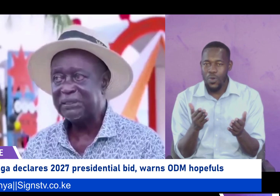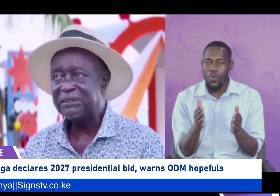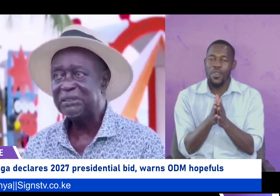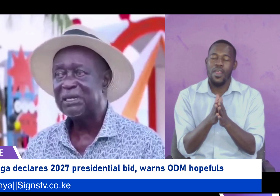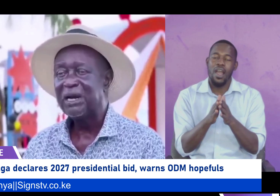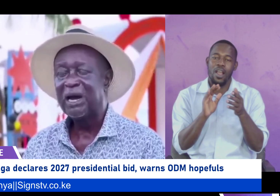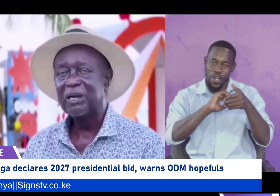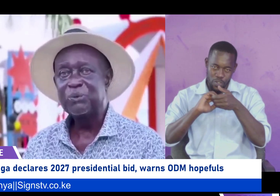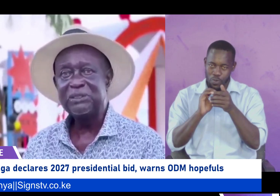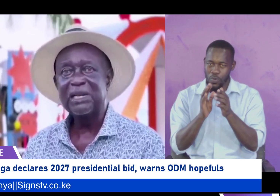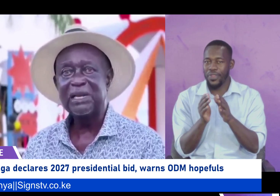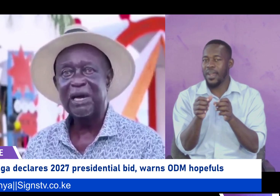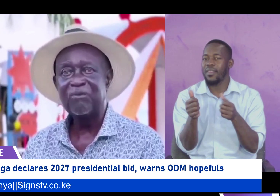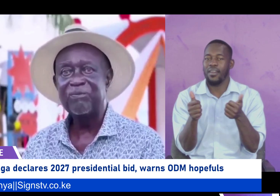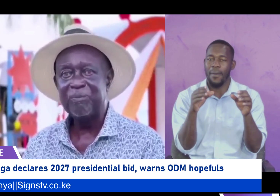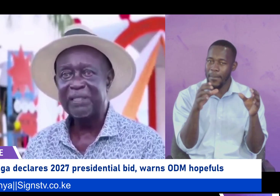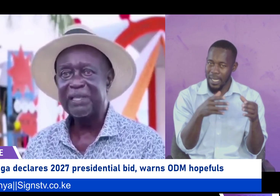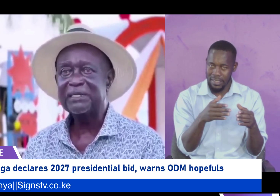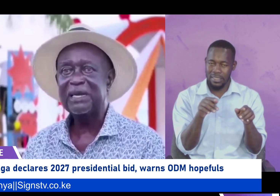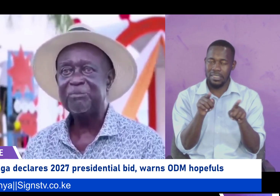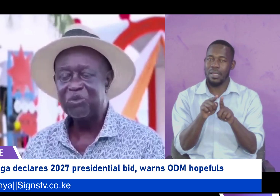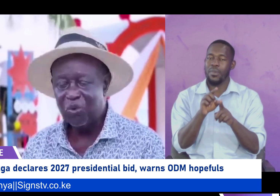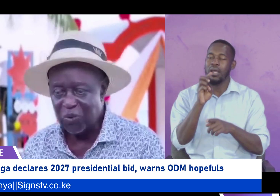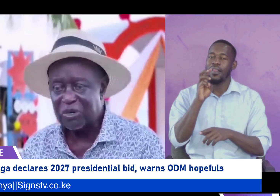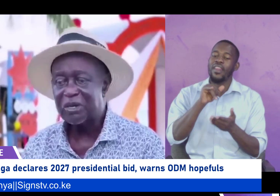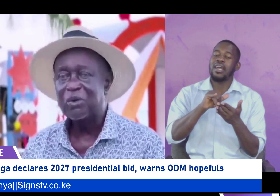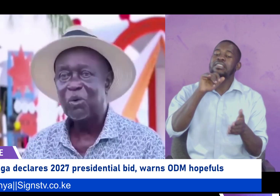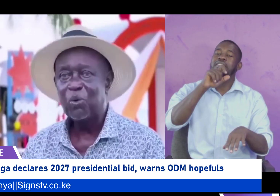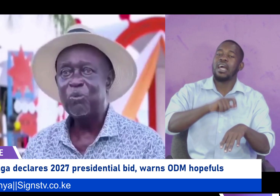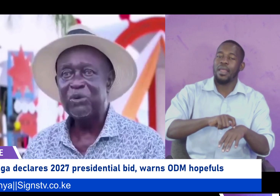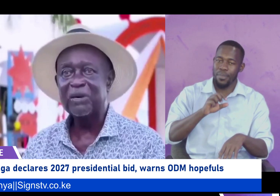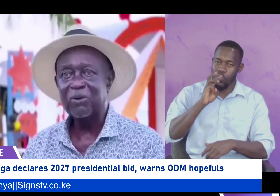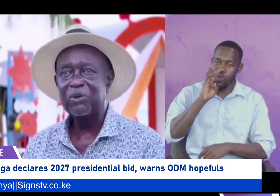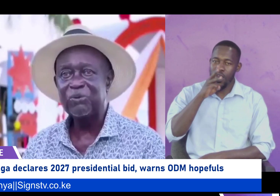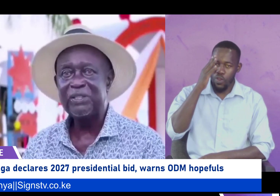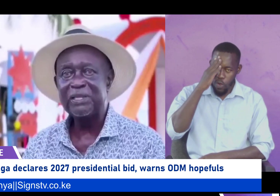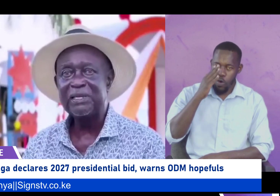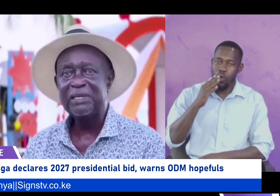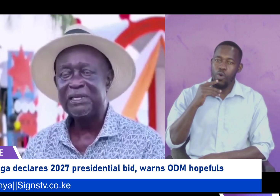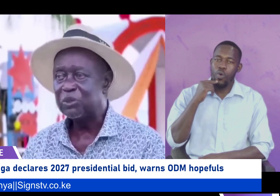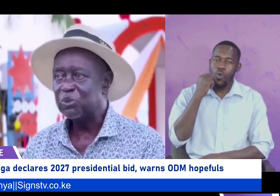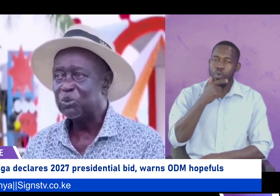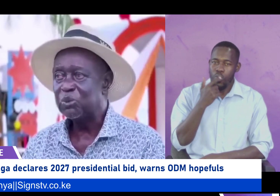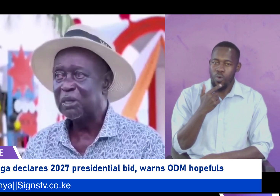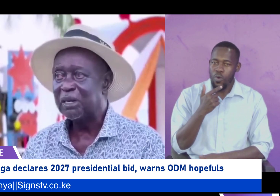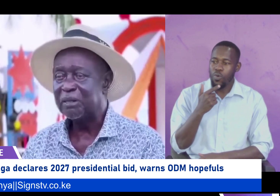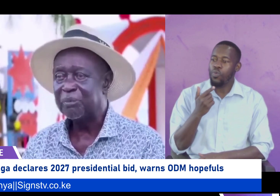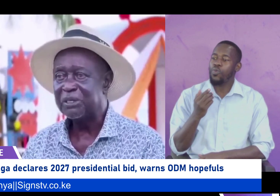parties, and we shall have by that time known whom we are going with into the